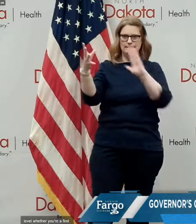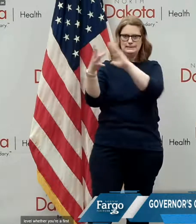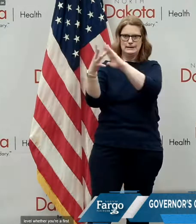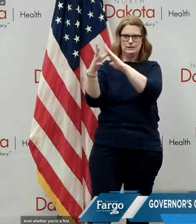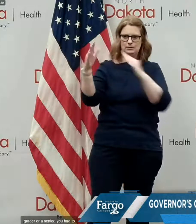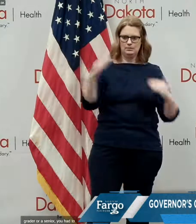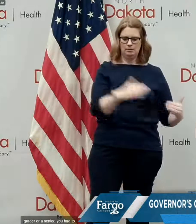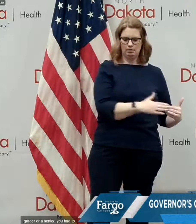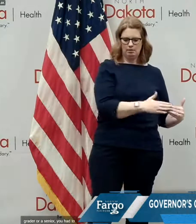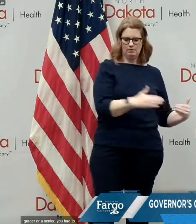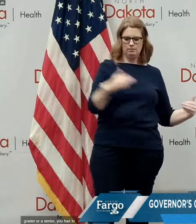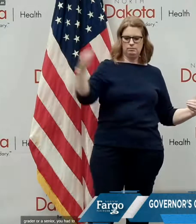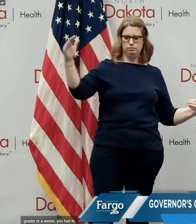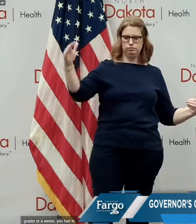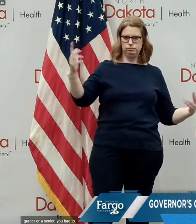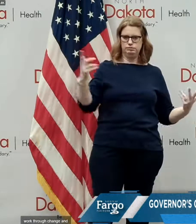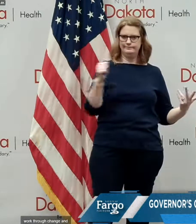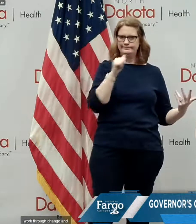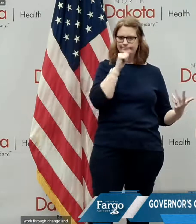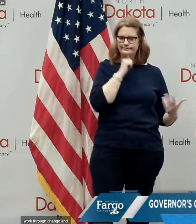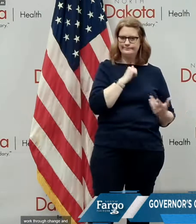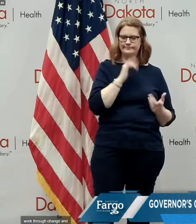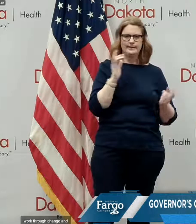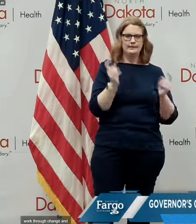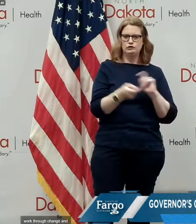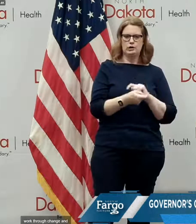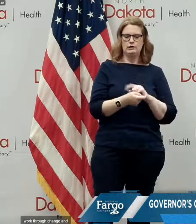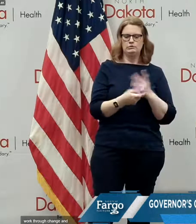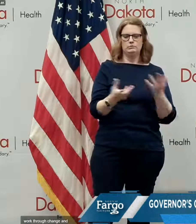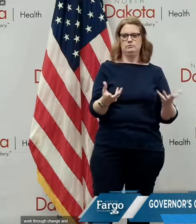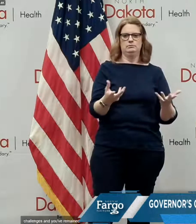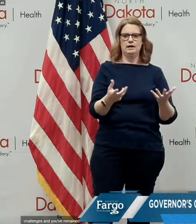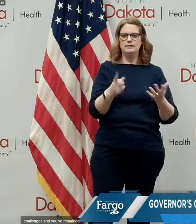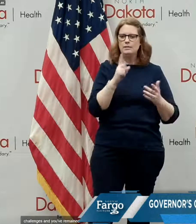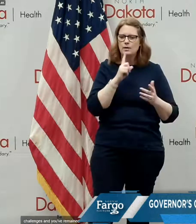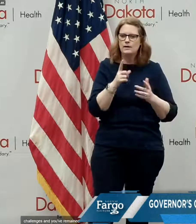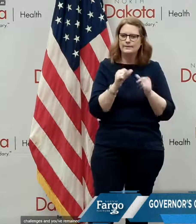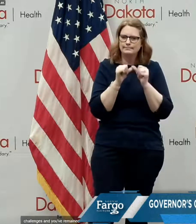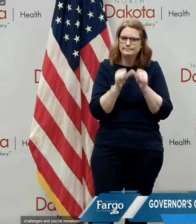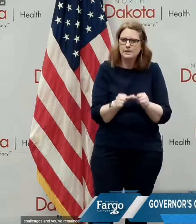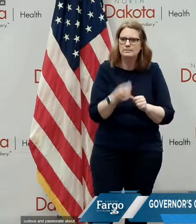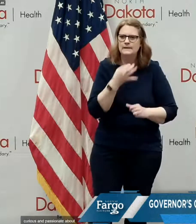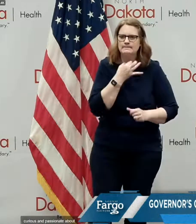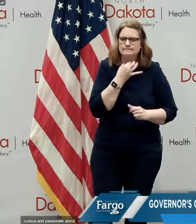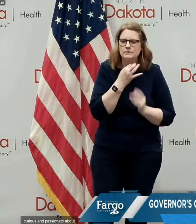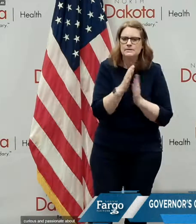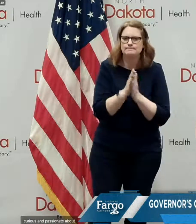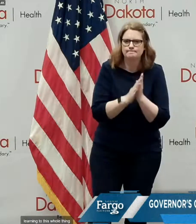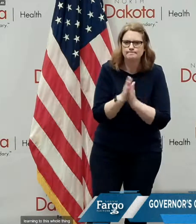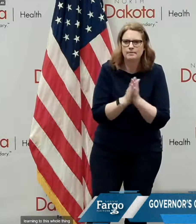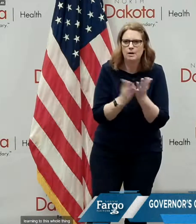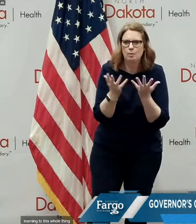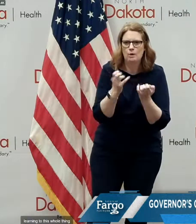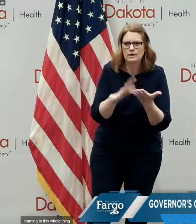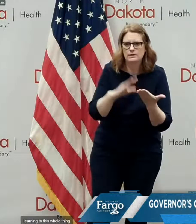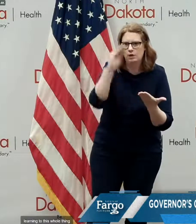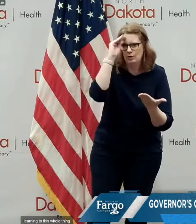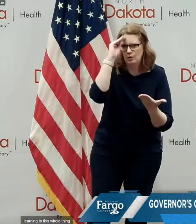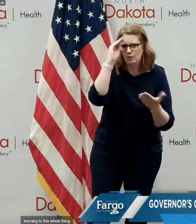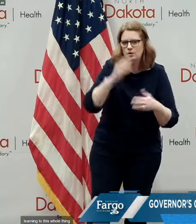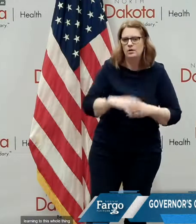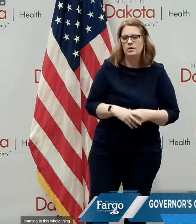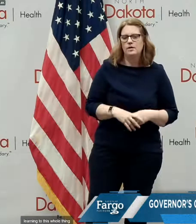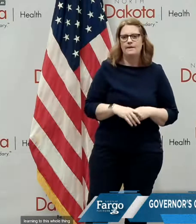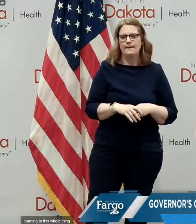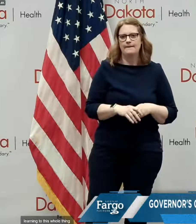and challenges, and you've remained curious and passionate about learning through this whole thing. And I would say that one thing we know about